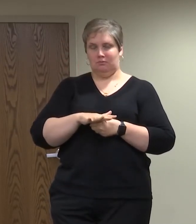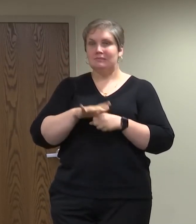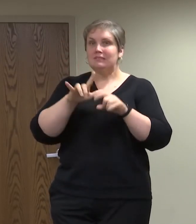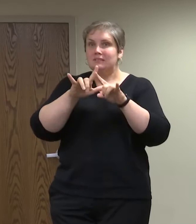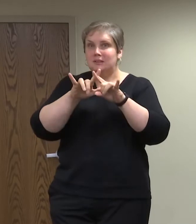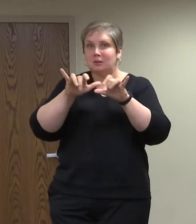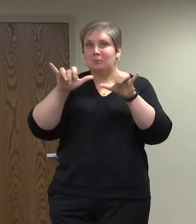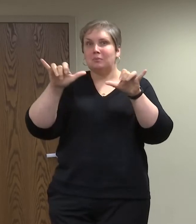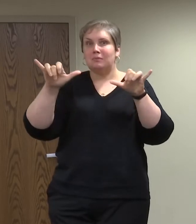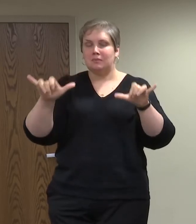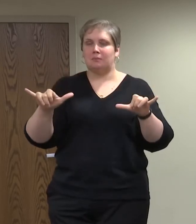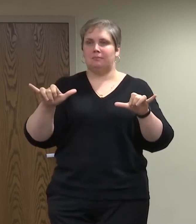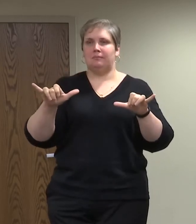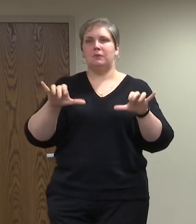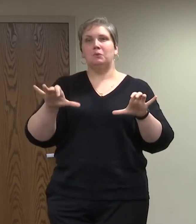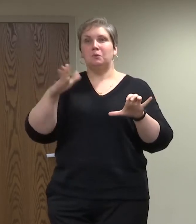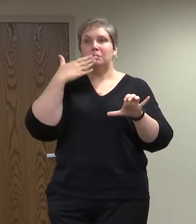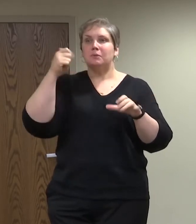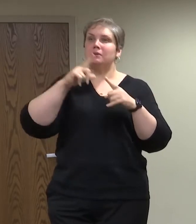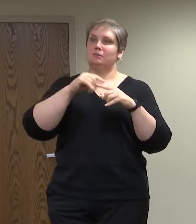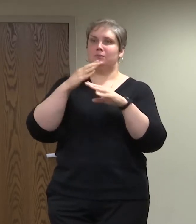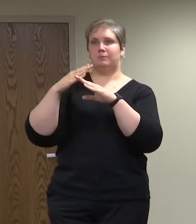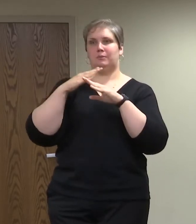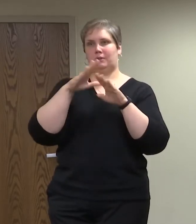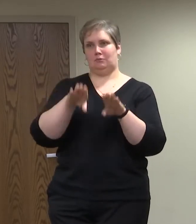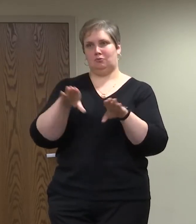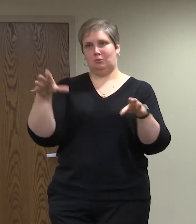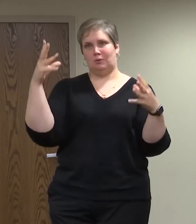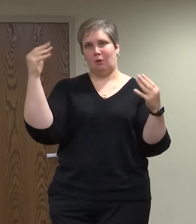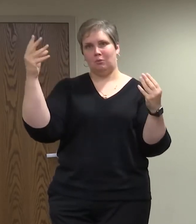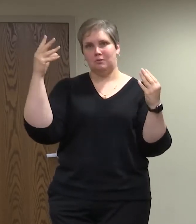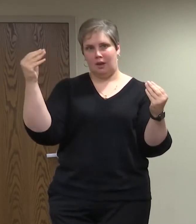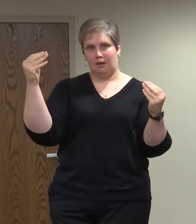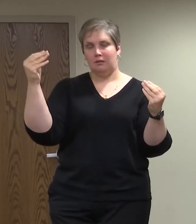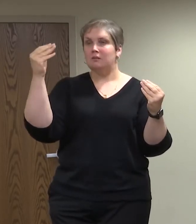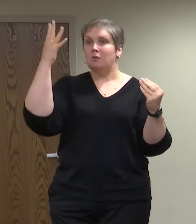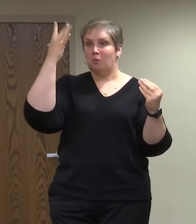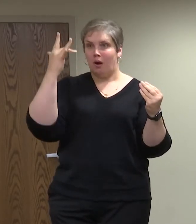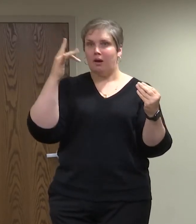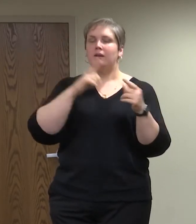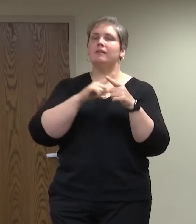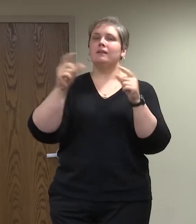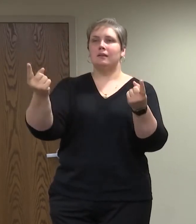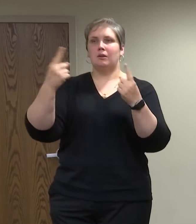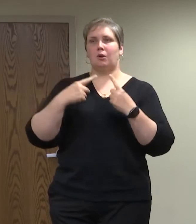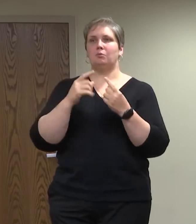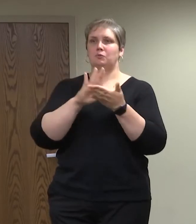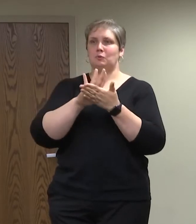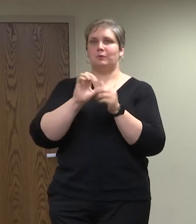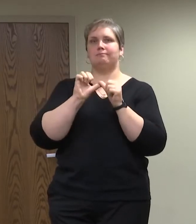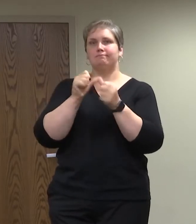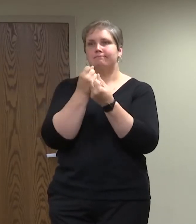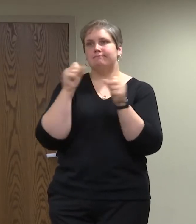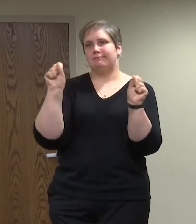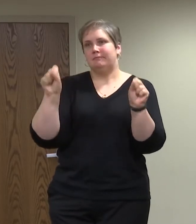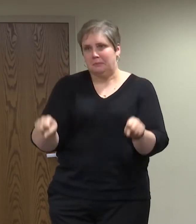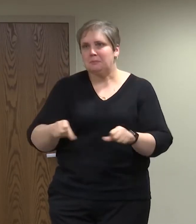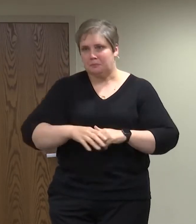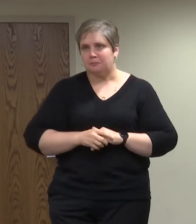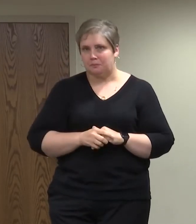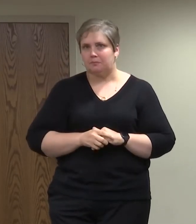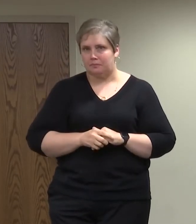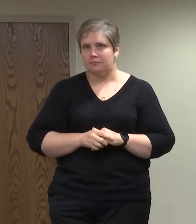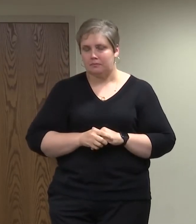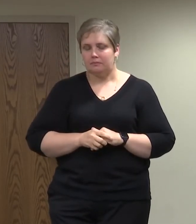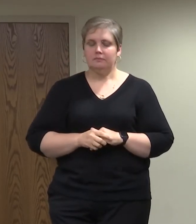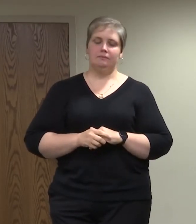to keep our kids safe outside so that they can stay inside at school. So some of the things, I know we